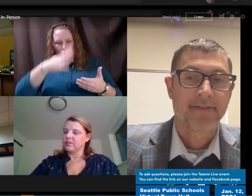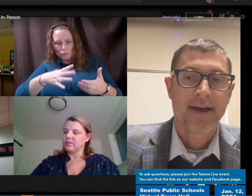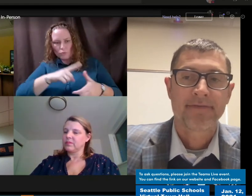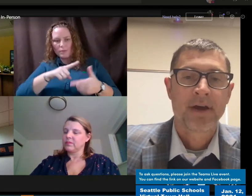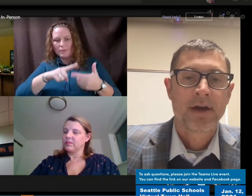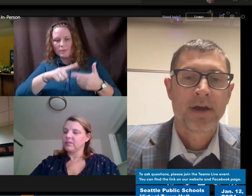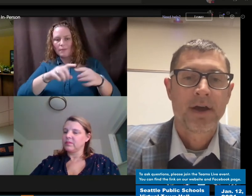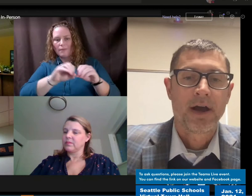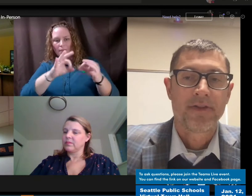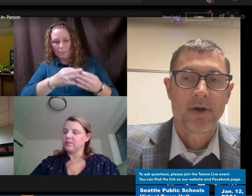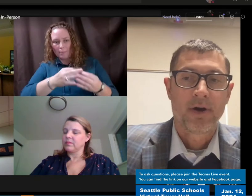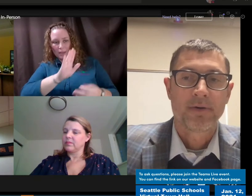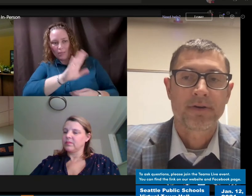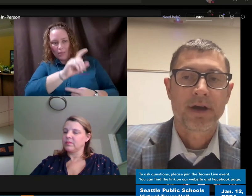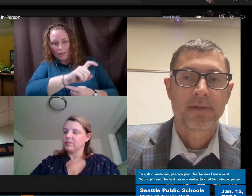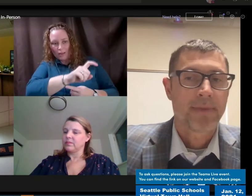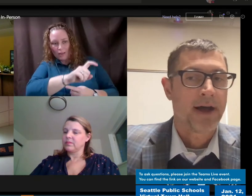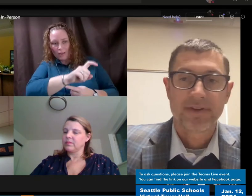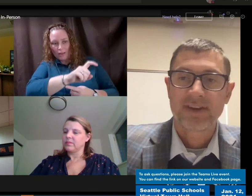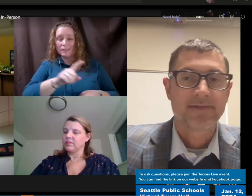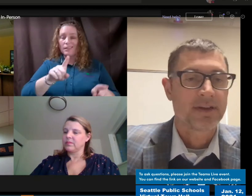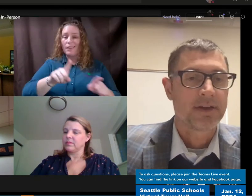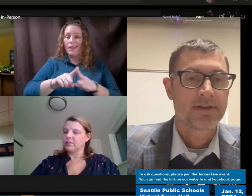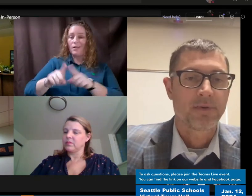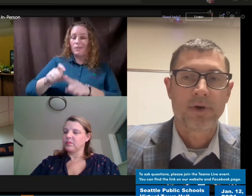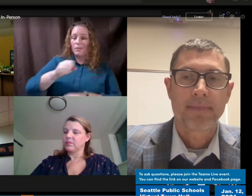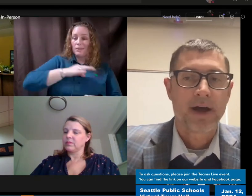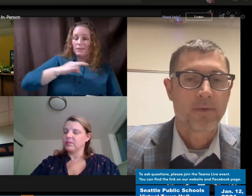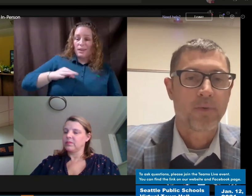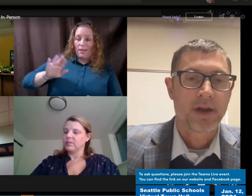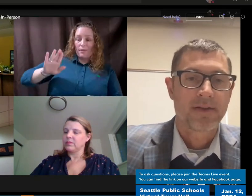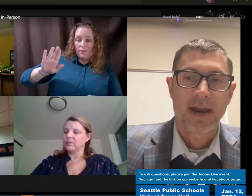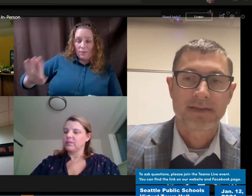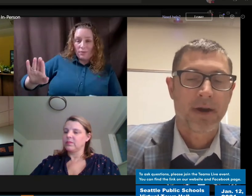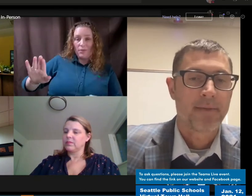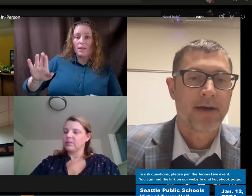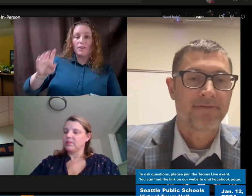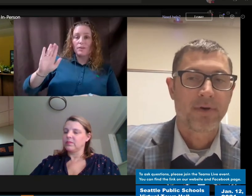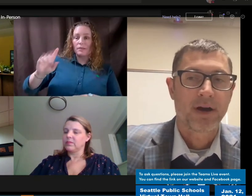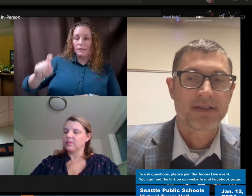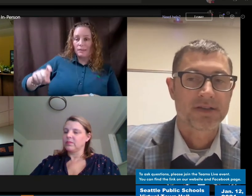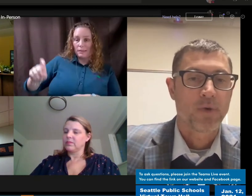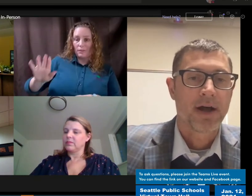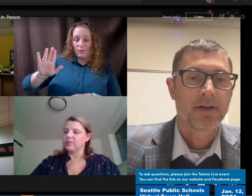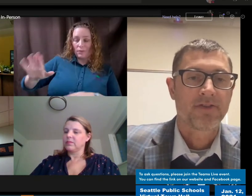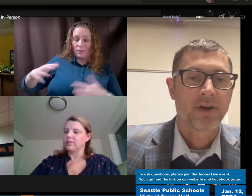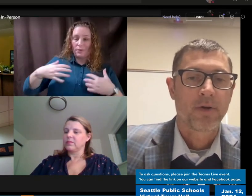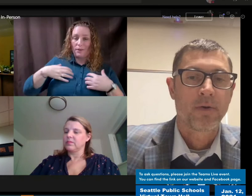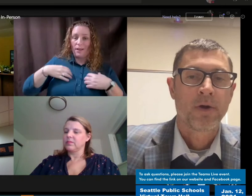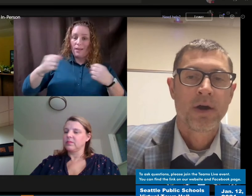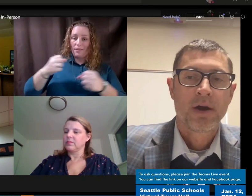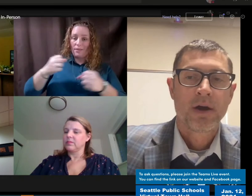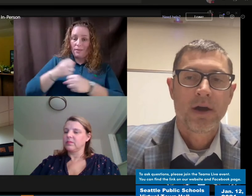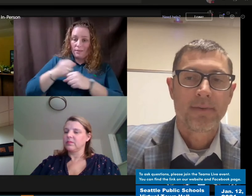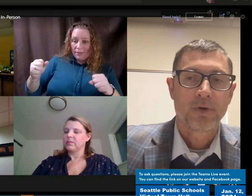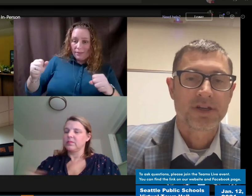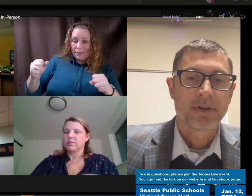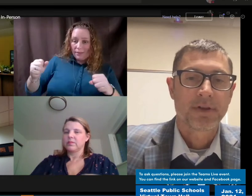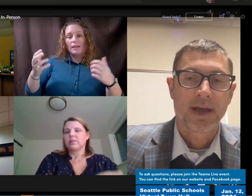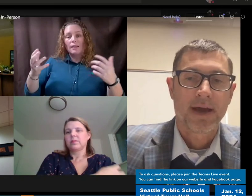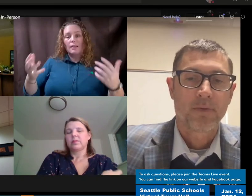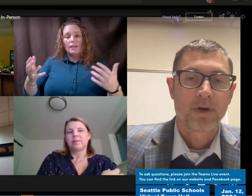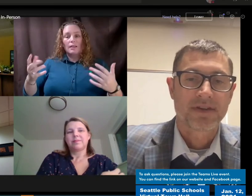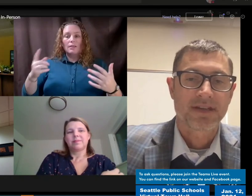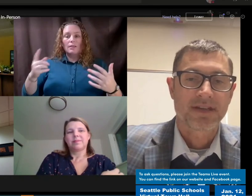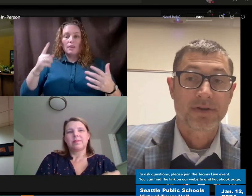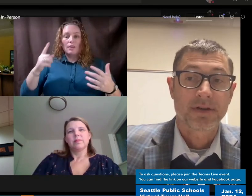have their own health and safety to worry about. That is paramount for us as well. And so we'll just be looking at